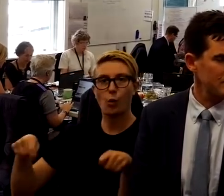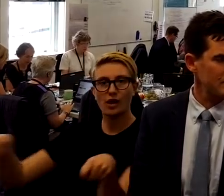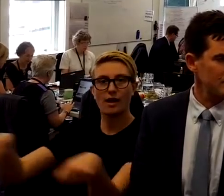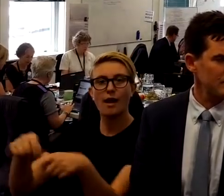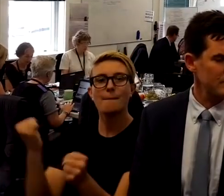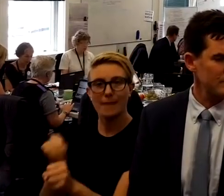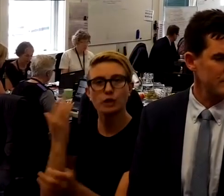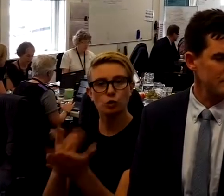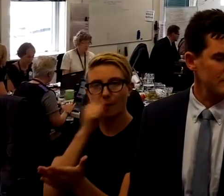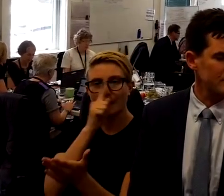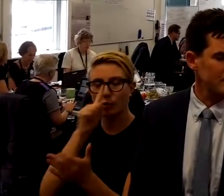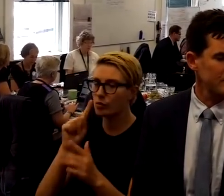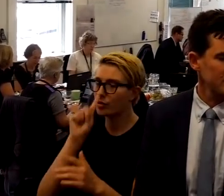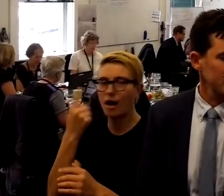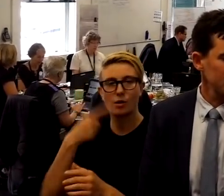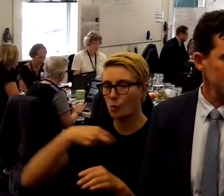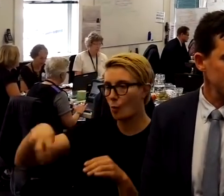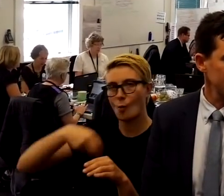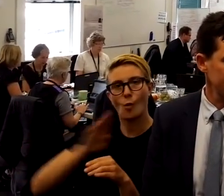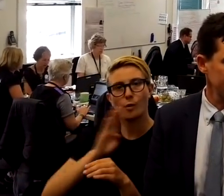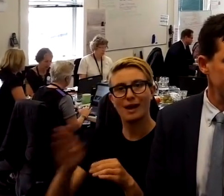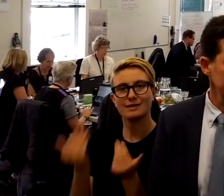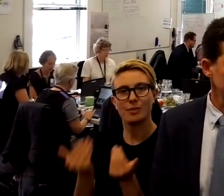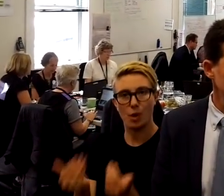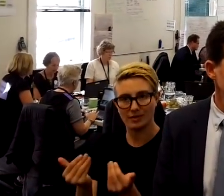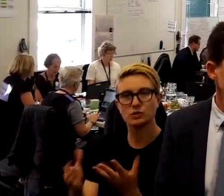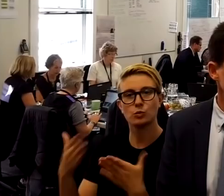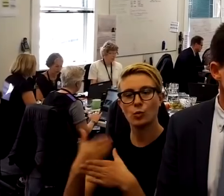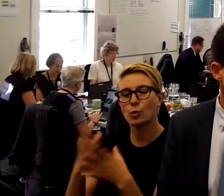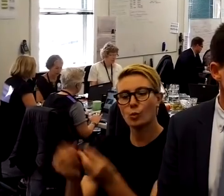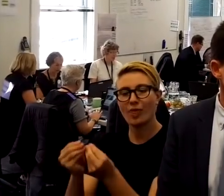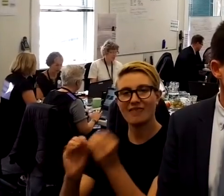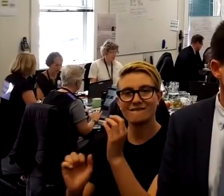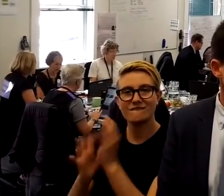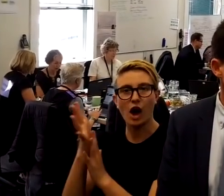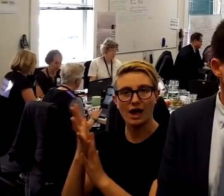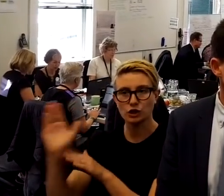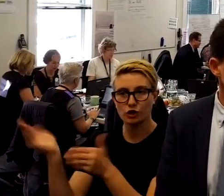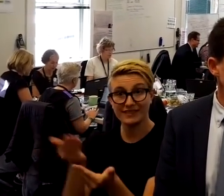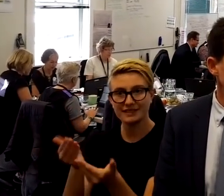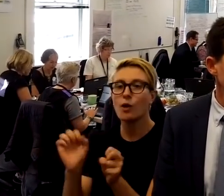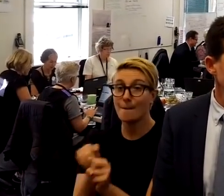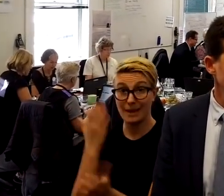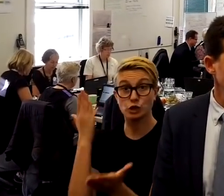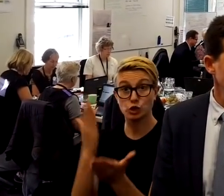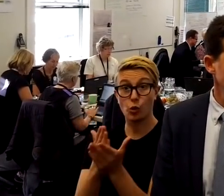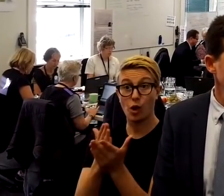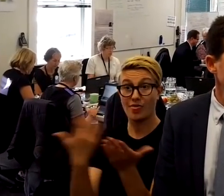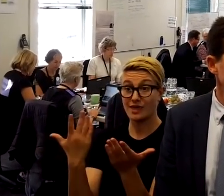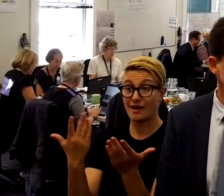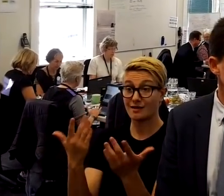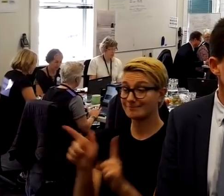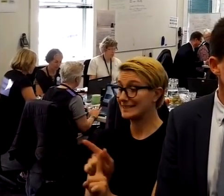that. And what we've done is we've actually made sure that the actual exclusion zone initially was 1.5 times the building height, which is international